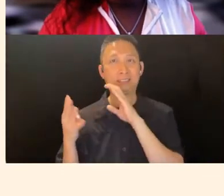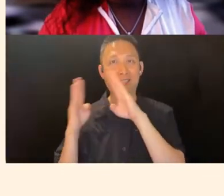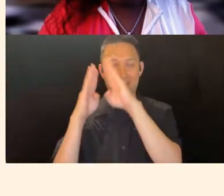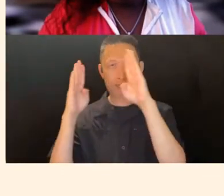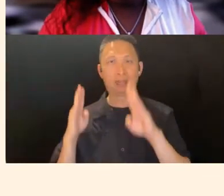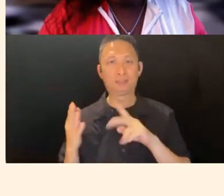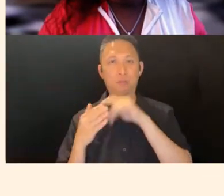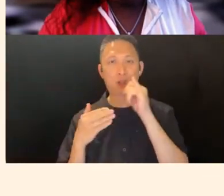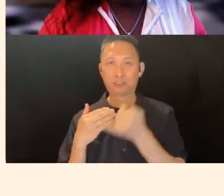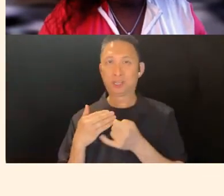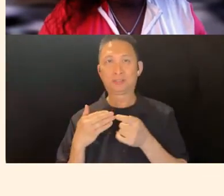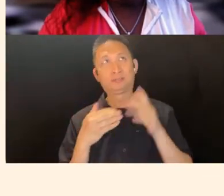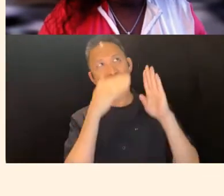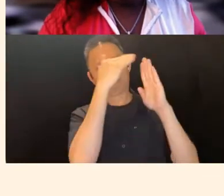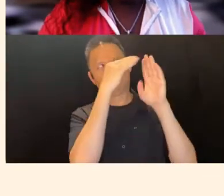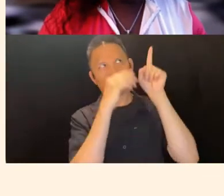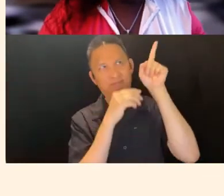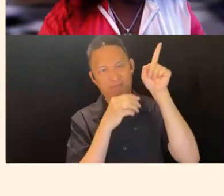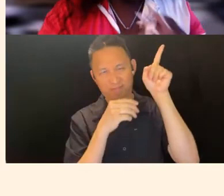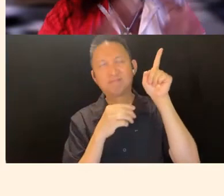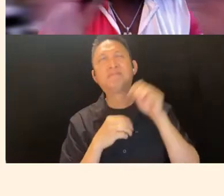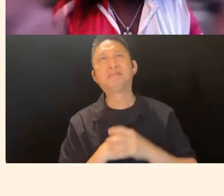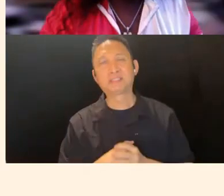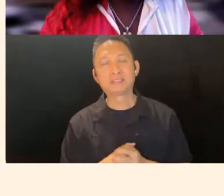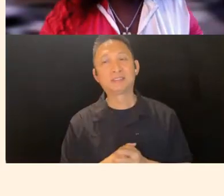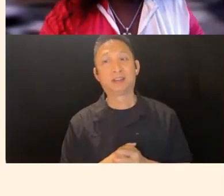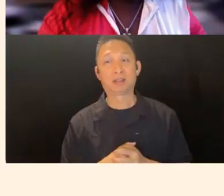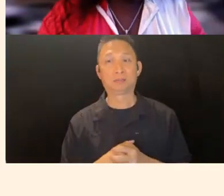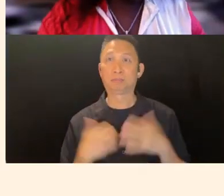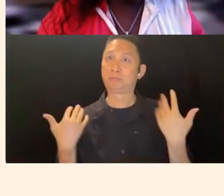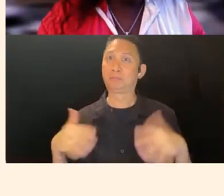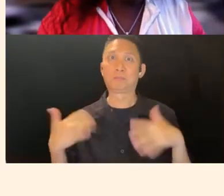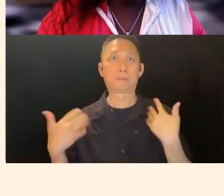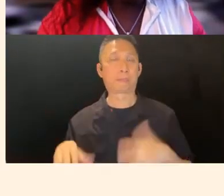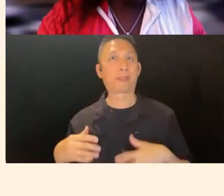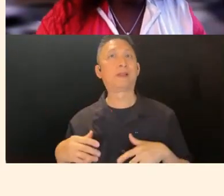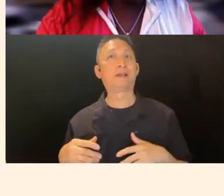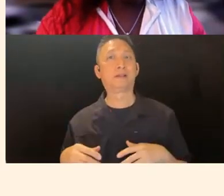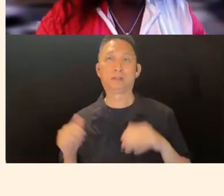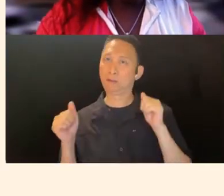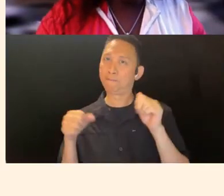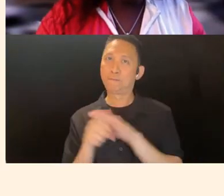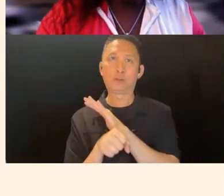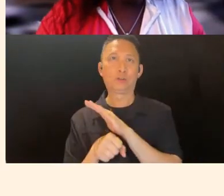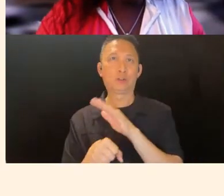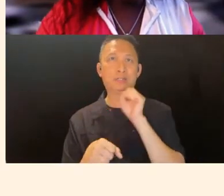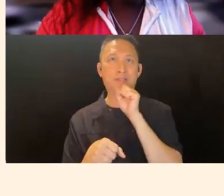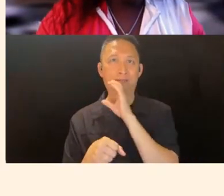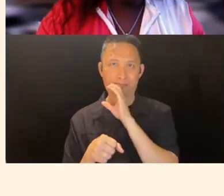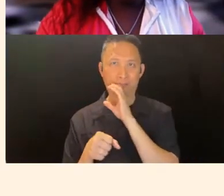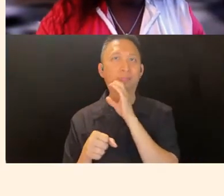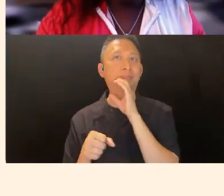Tati is completely seniors. It's 100% seniors.